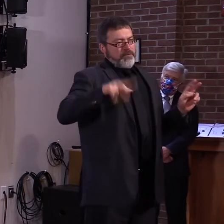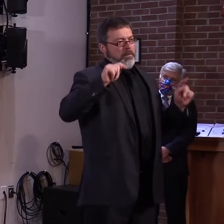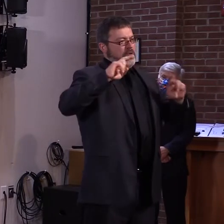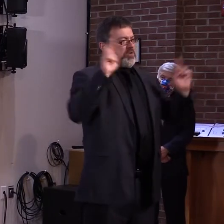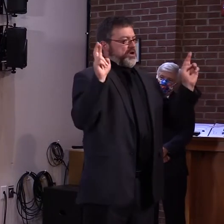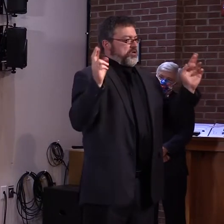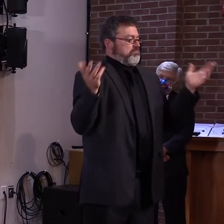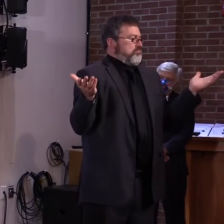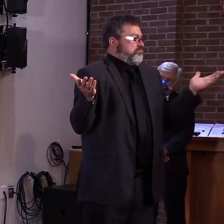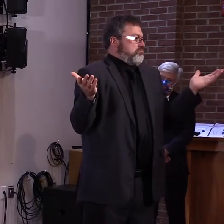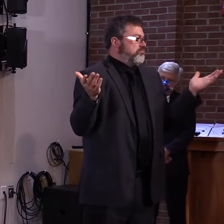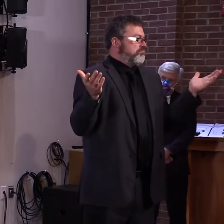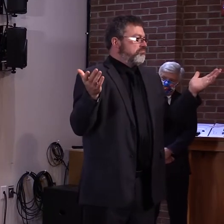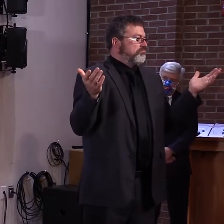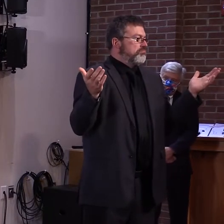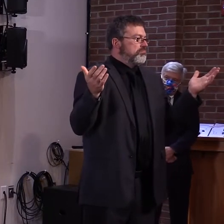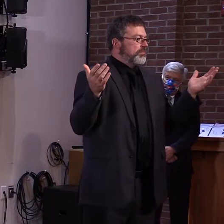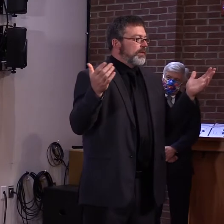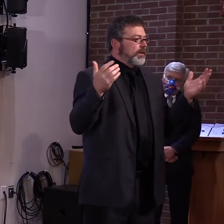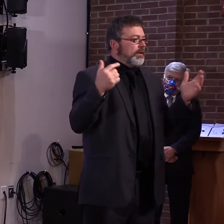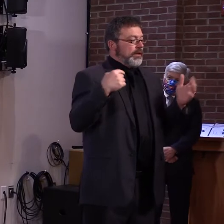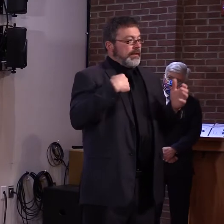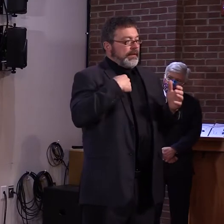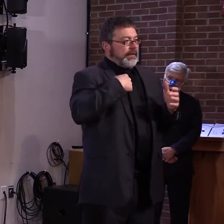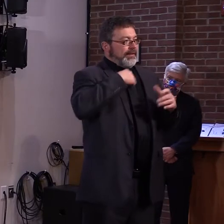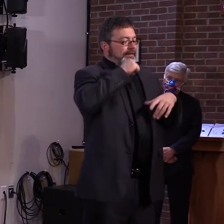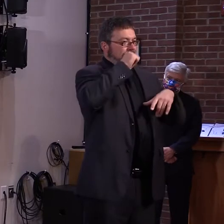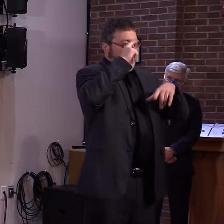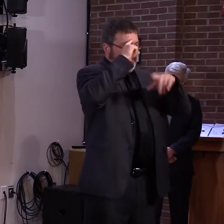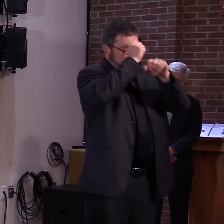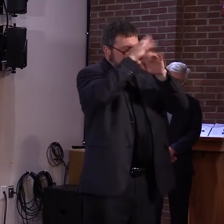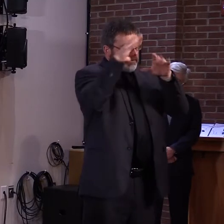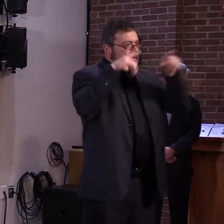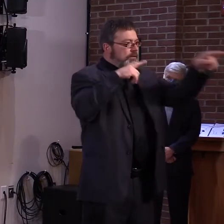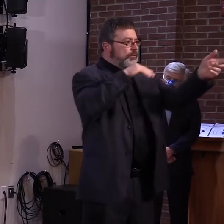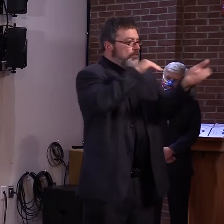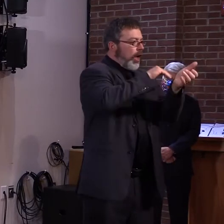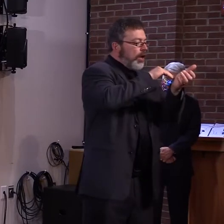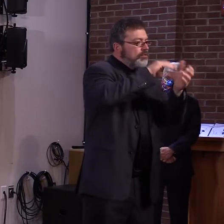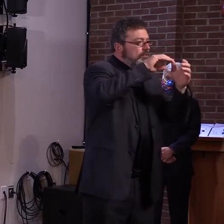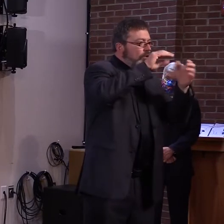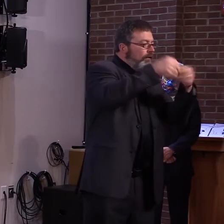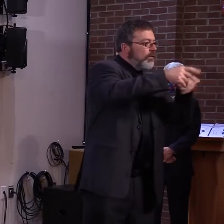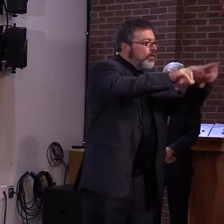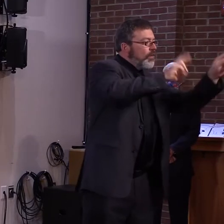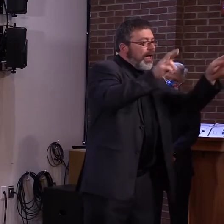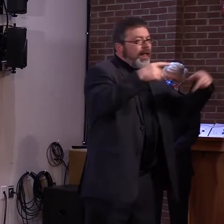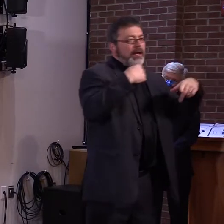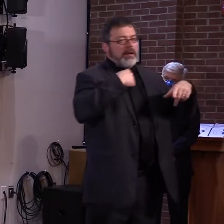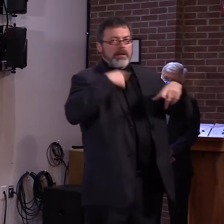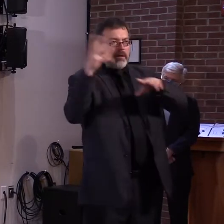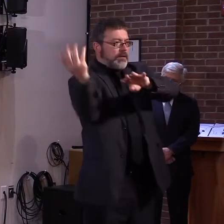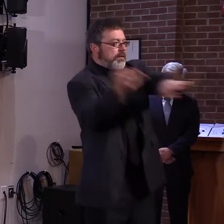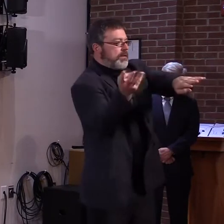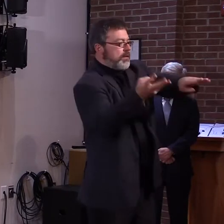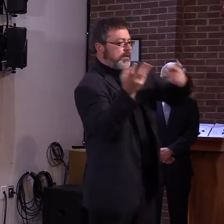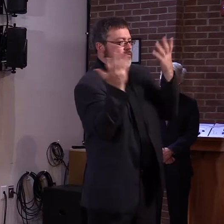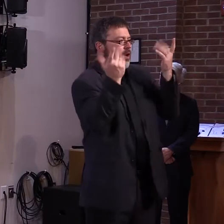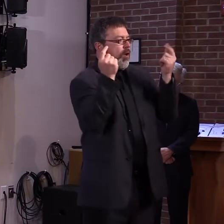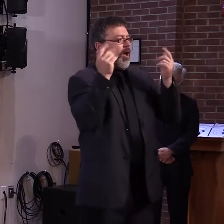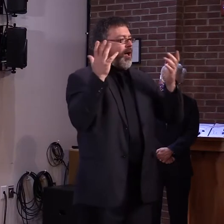be warehousing this vaccine, make sure you clear the way if you can, and just wanting to make sure that there